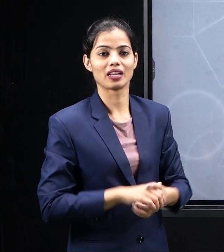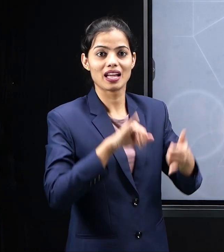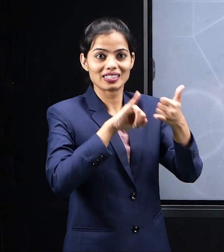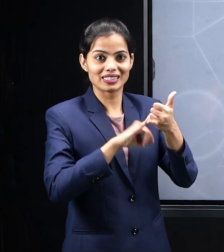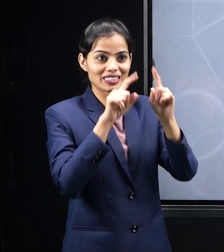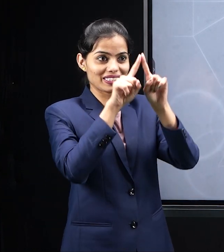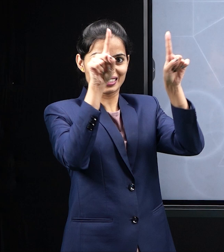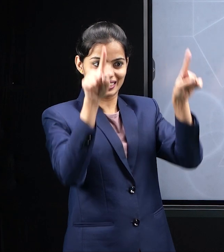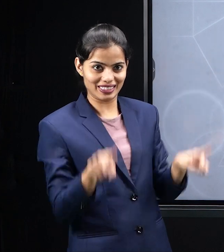Square.